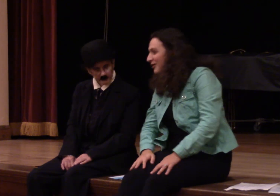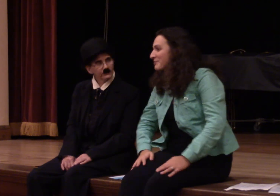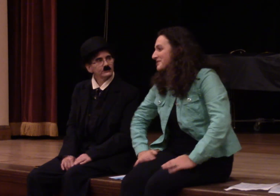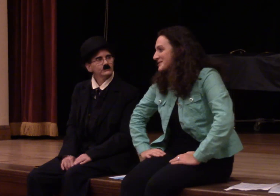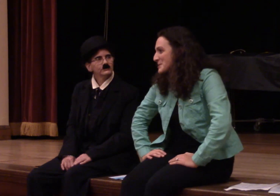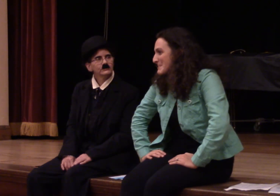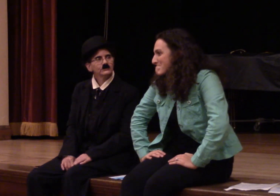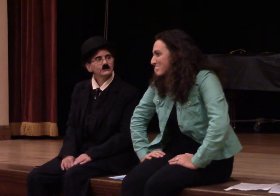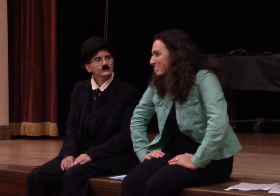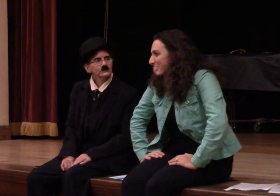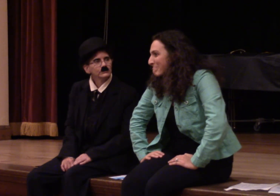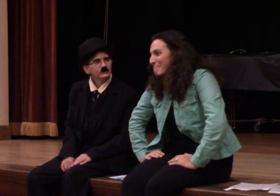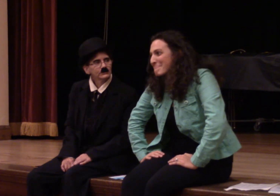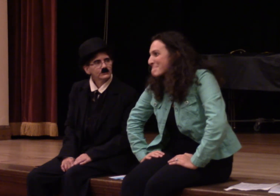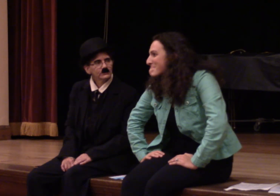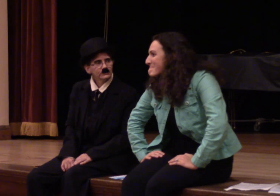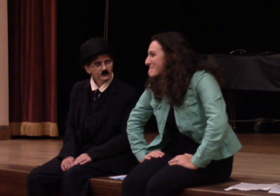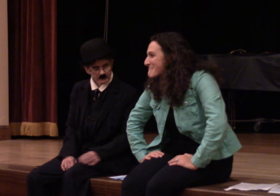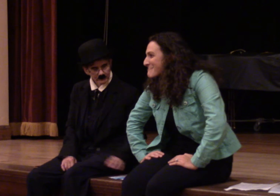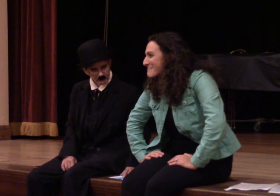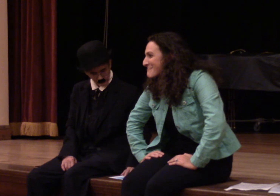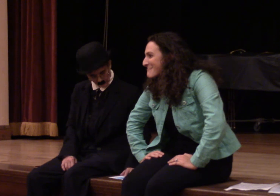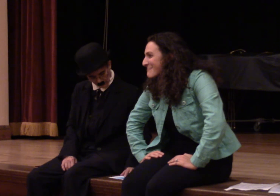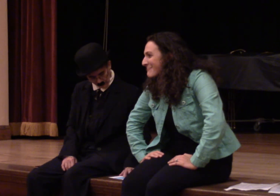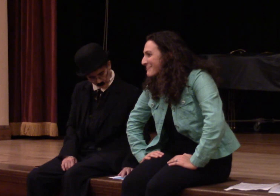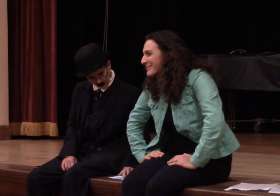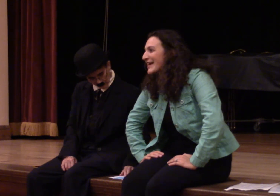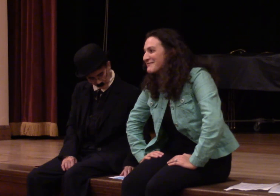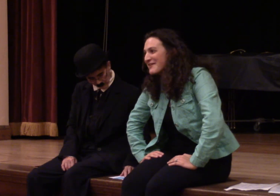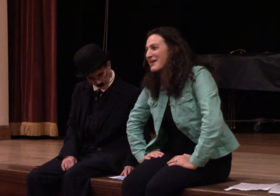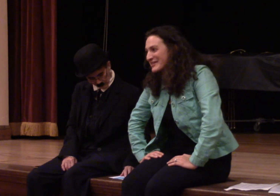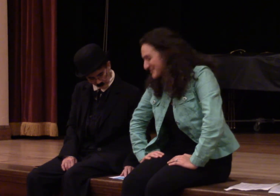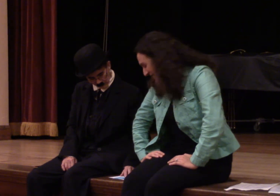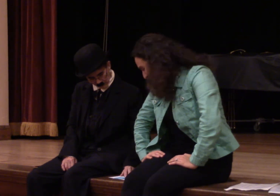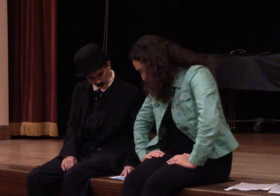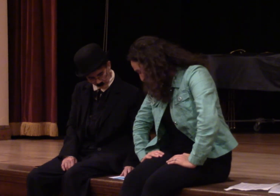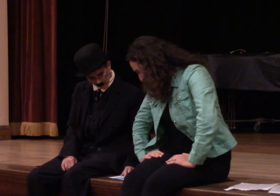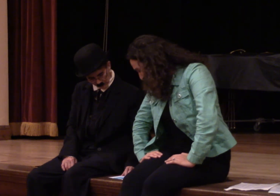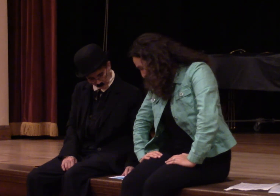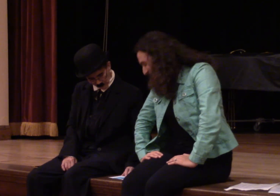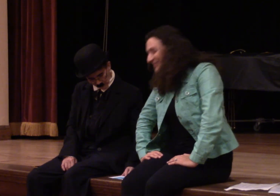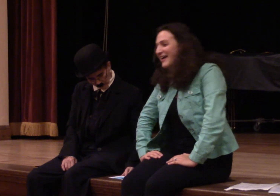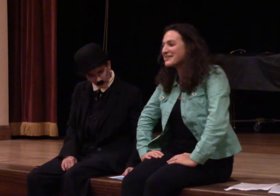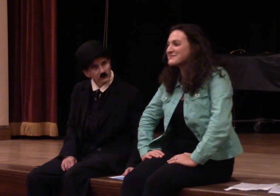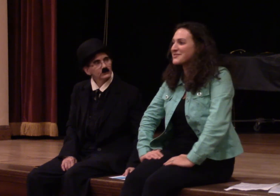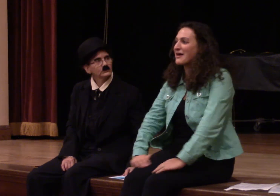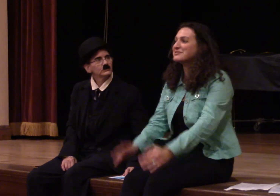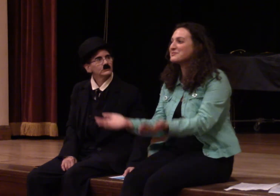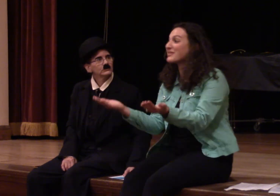Items. That was real general. Very general. So items, so I would do